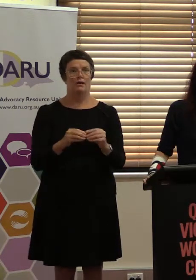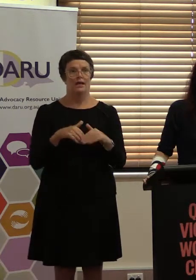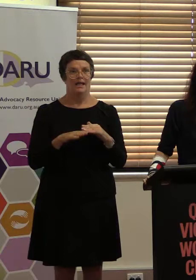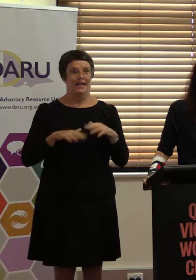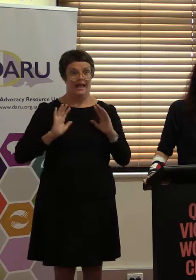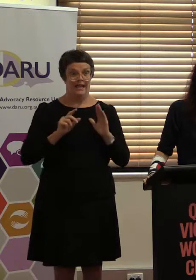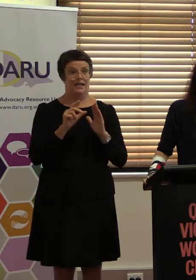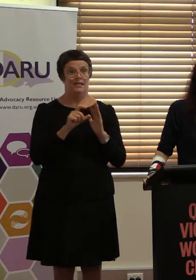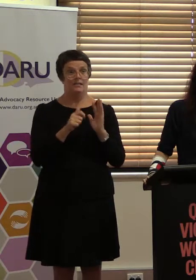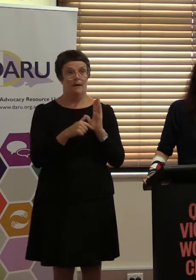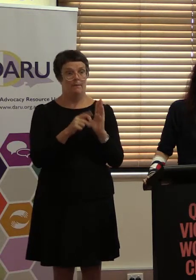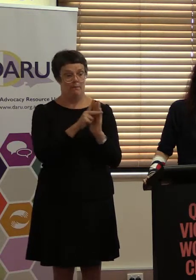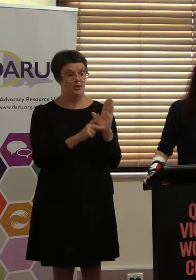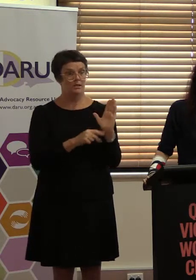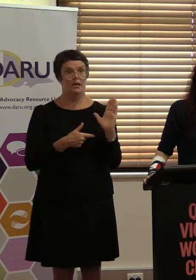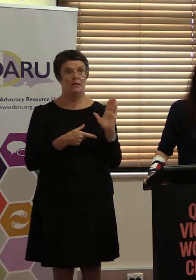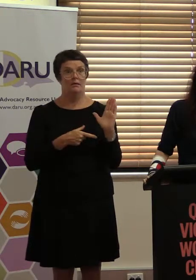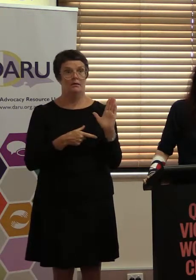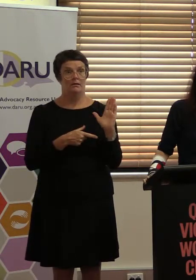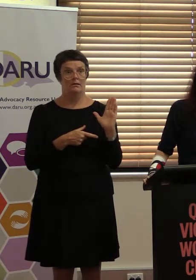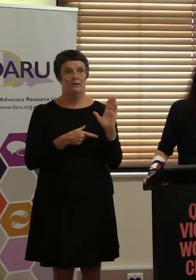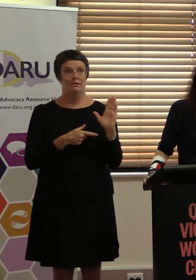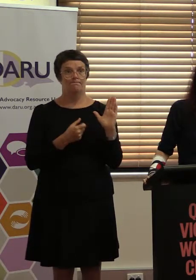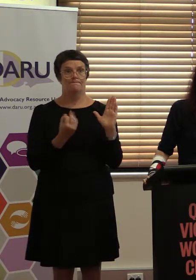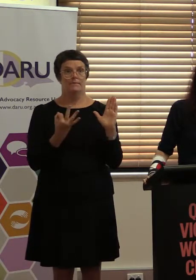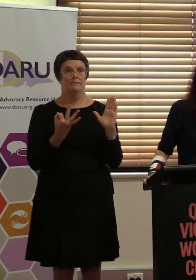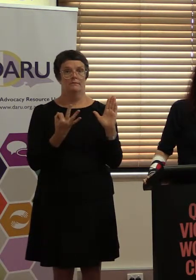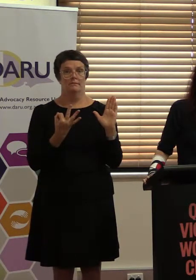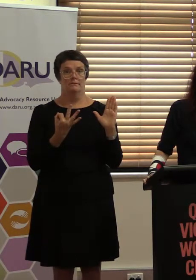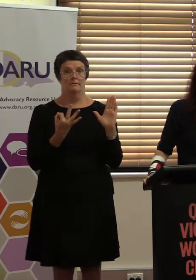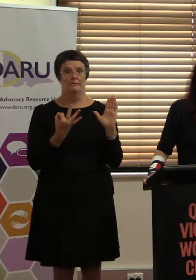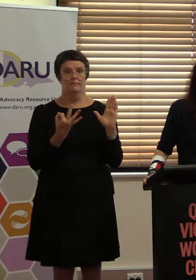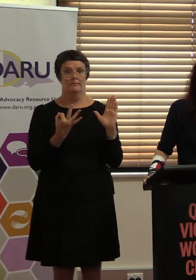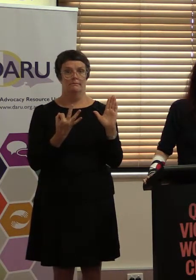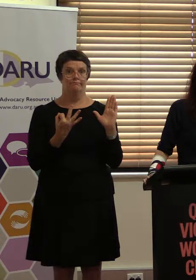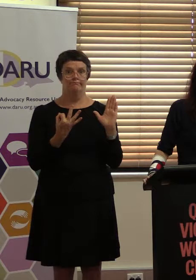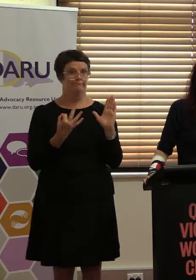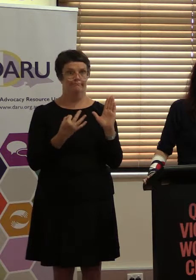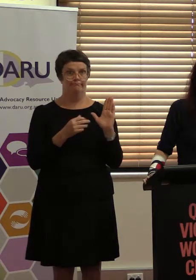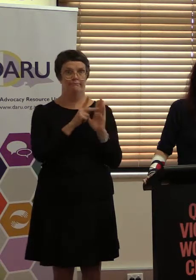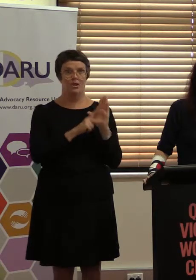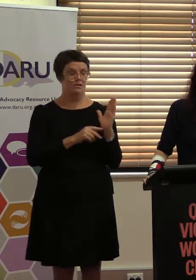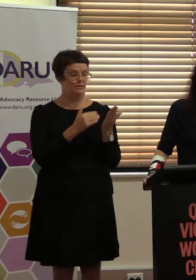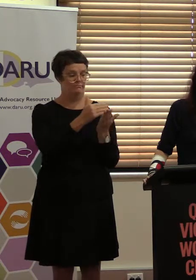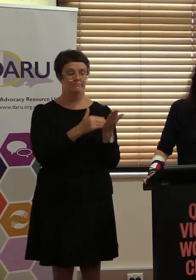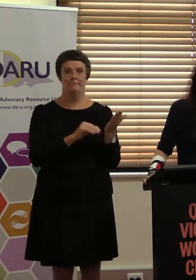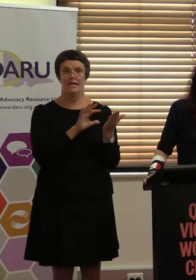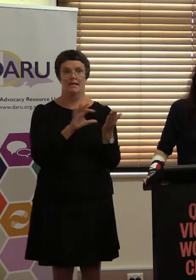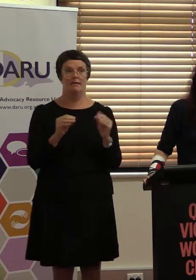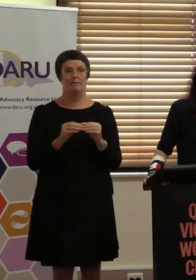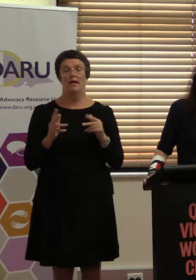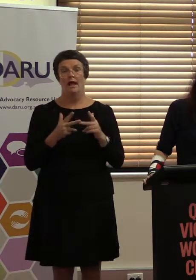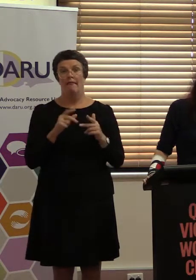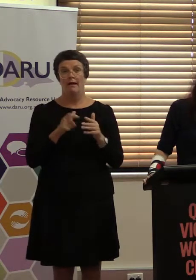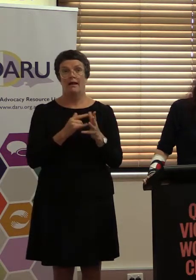any Department of Education policy whatsoever? No, they don't. There's been another court